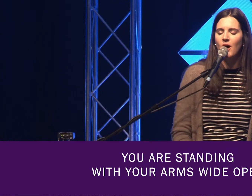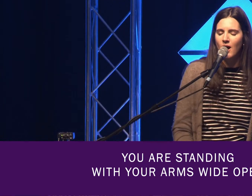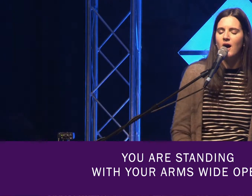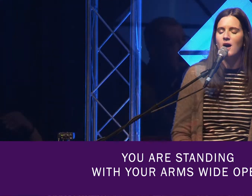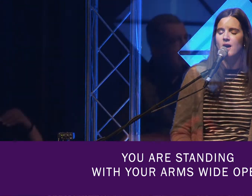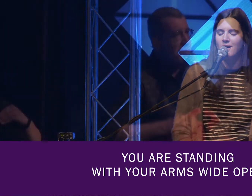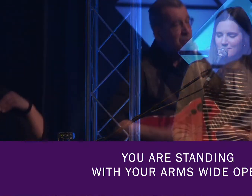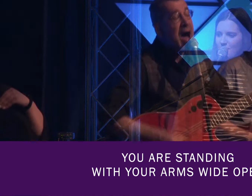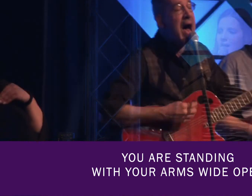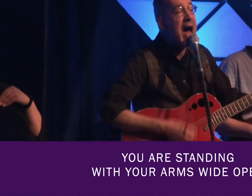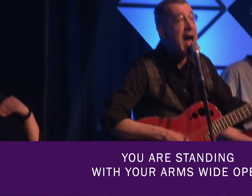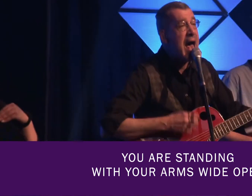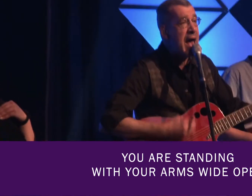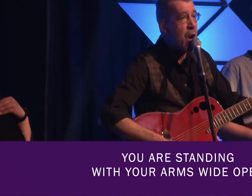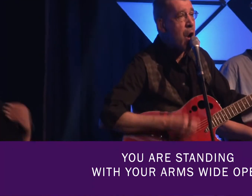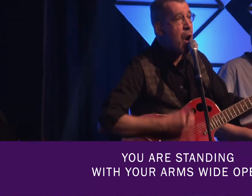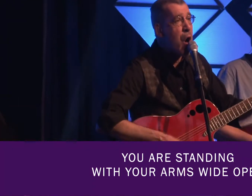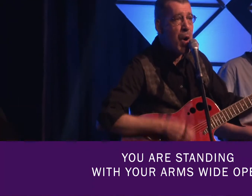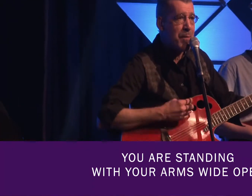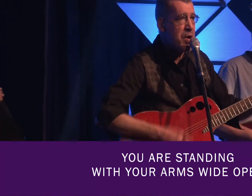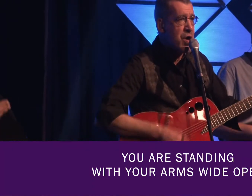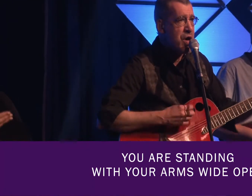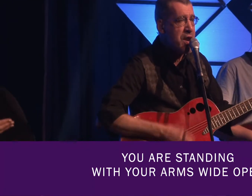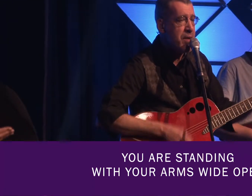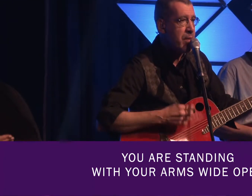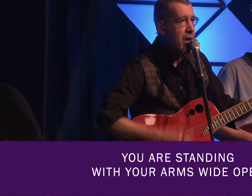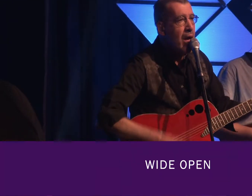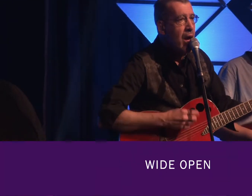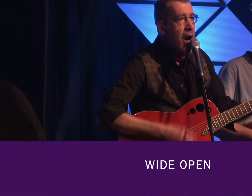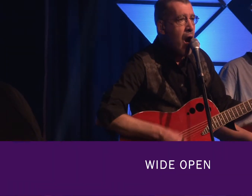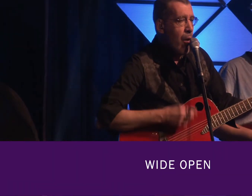your arms wide open,